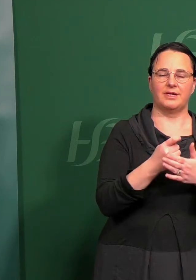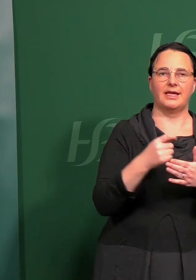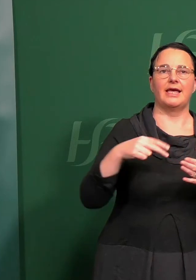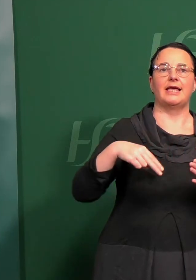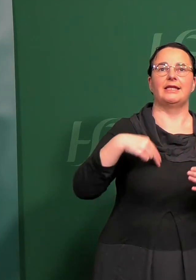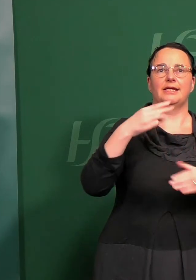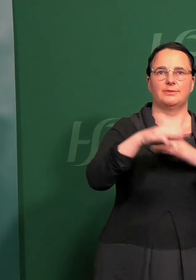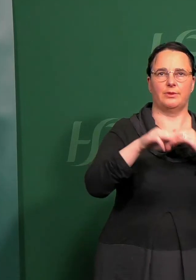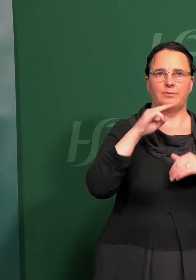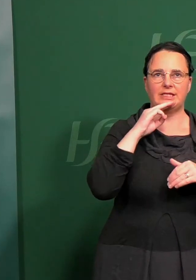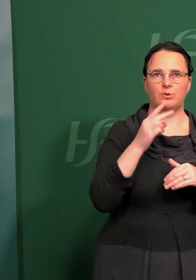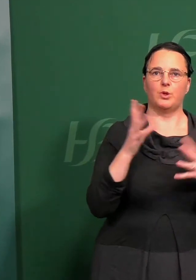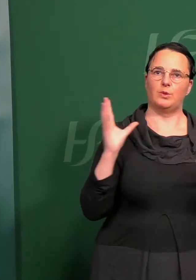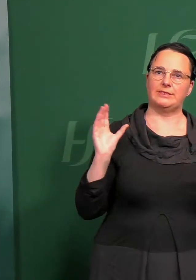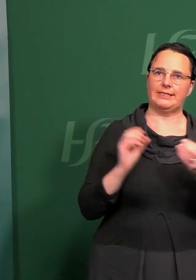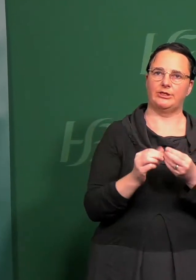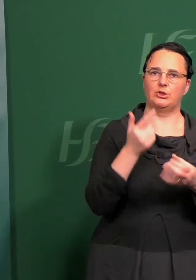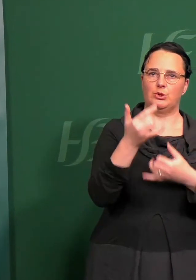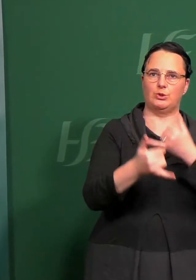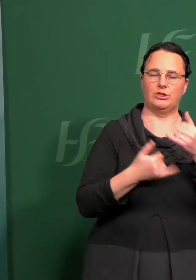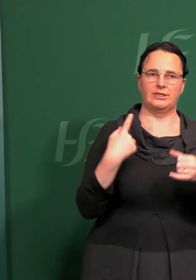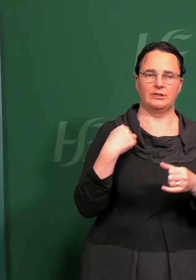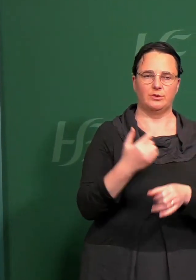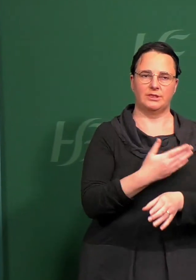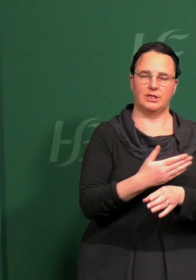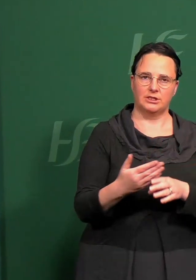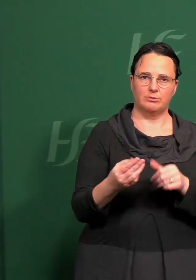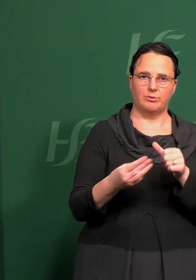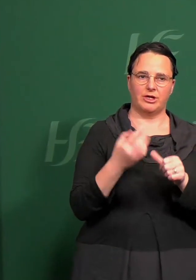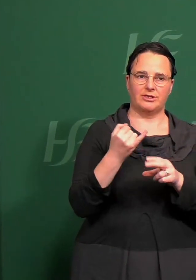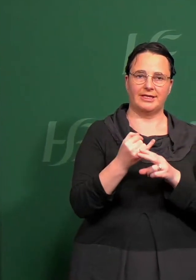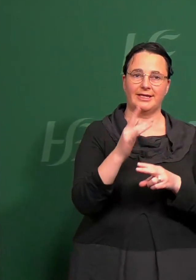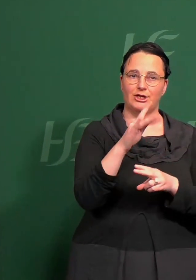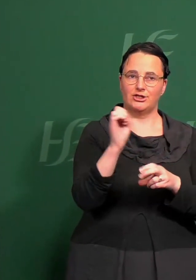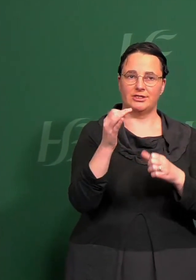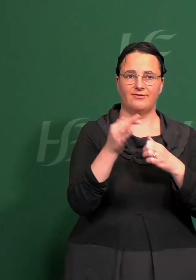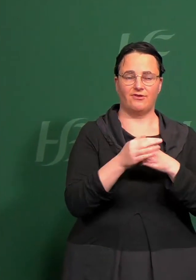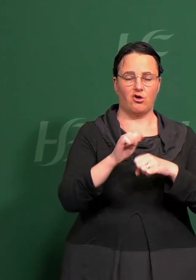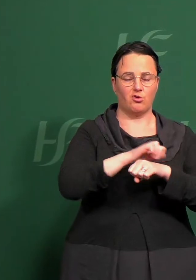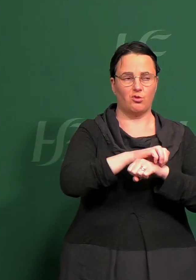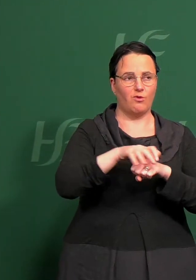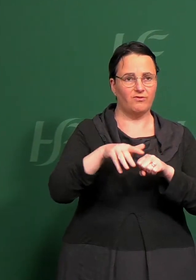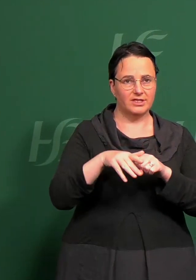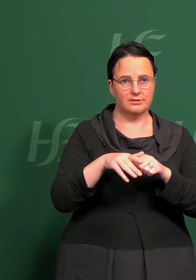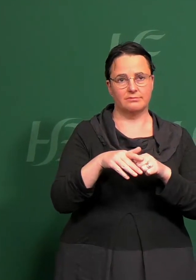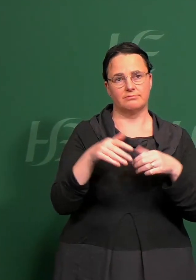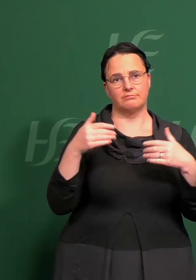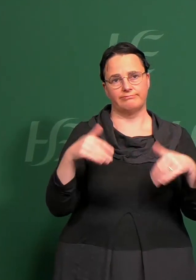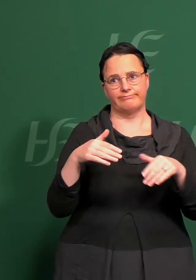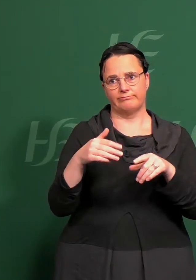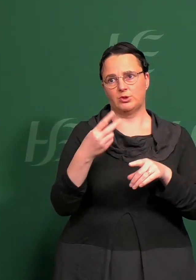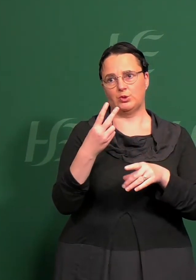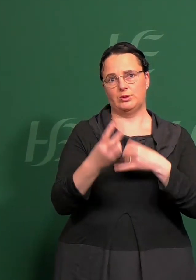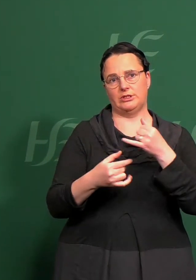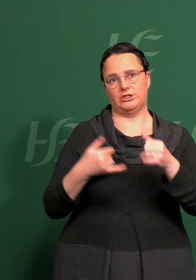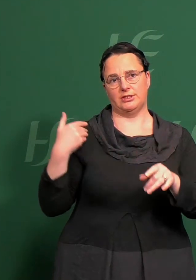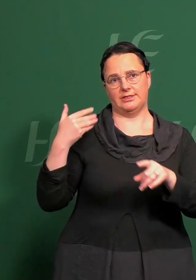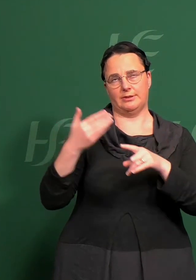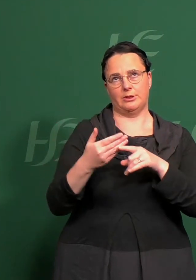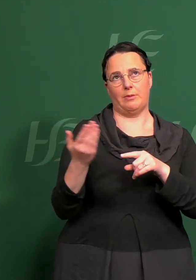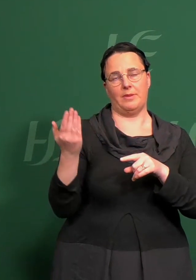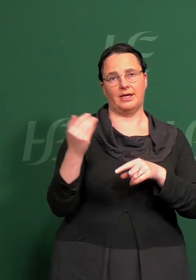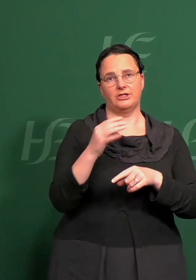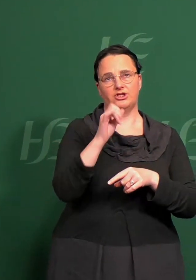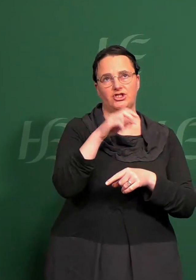will have passed since we started to prepare in the HSE for COVID-19, so back in January